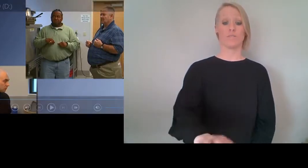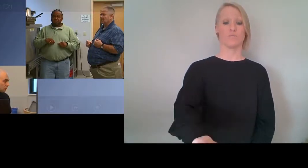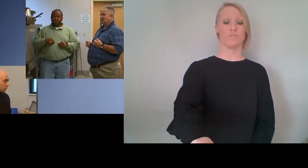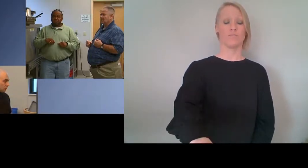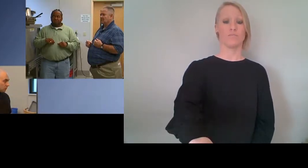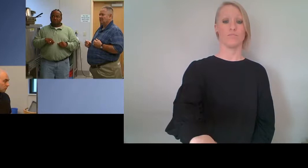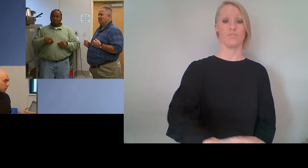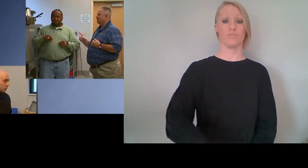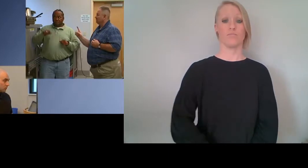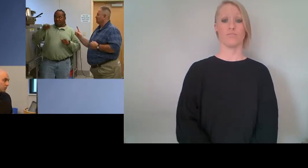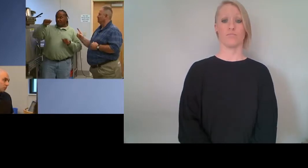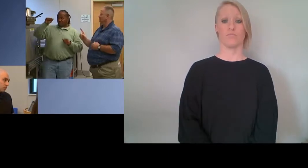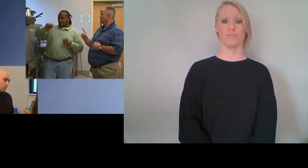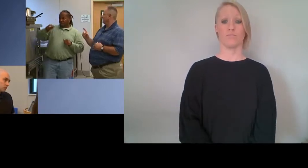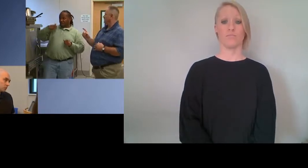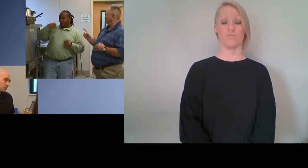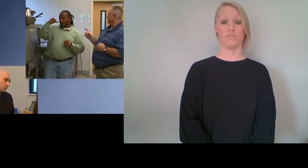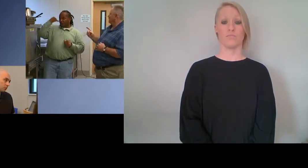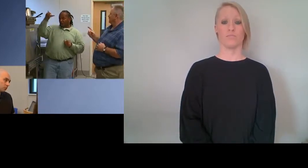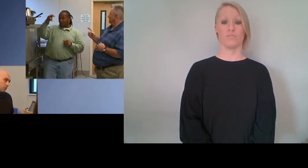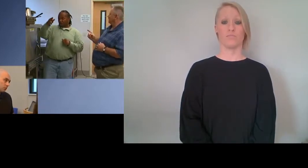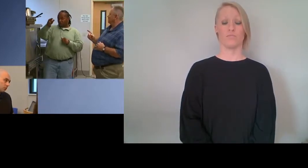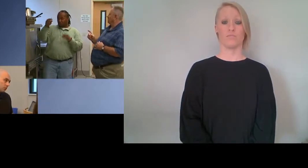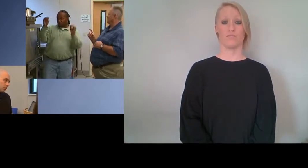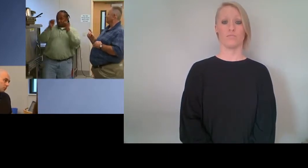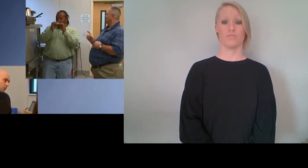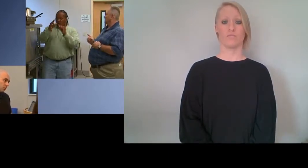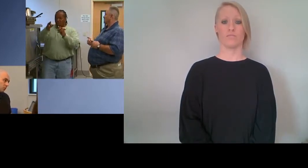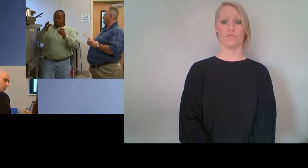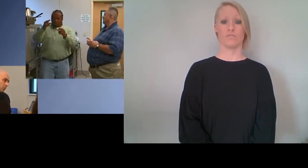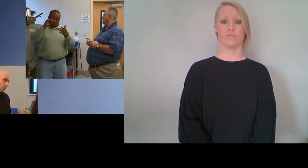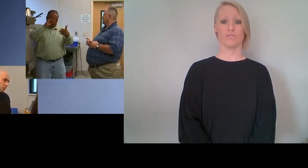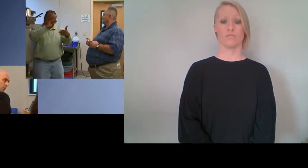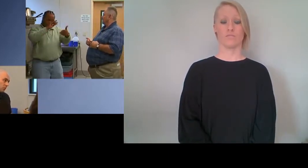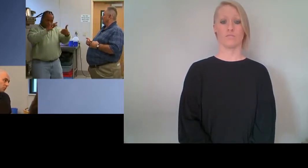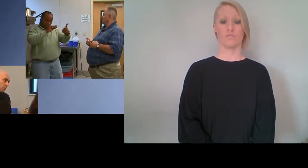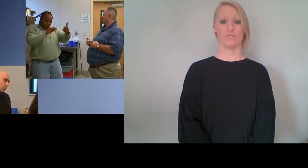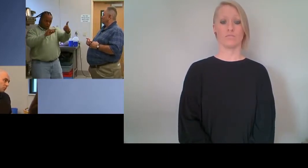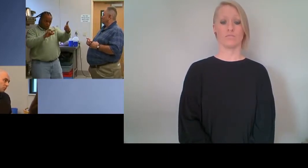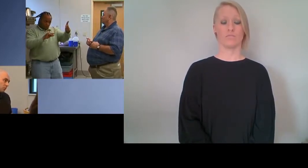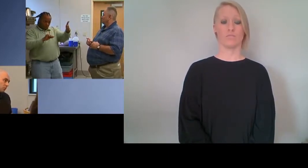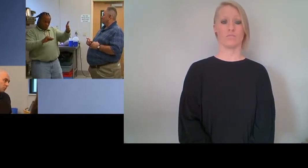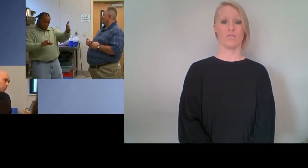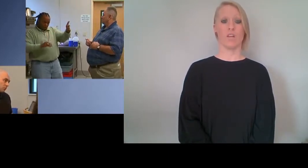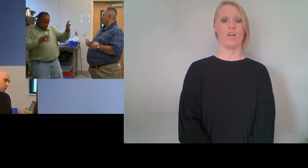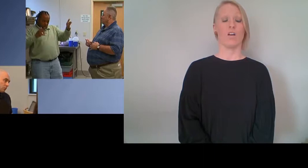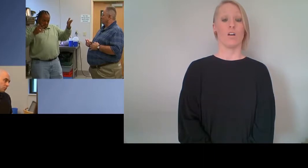to ask?